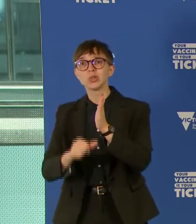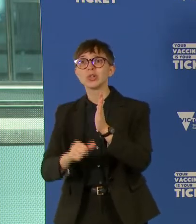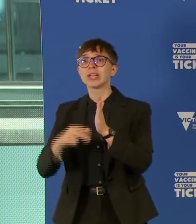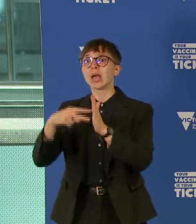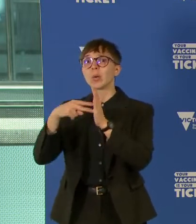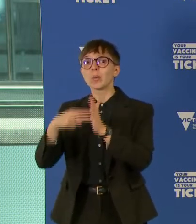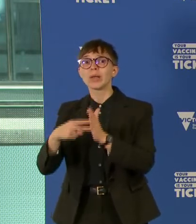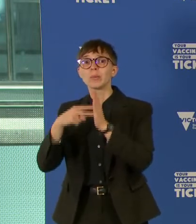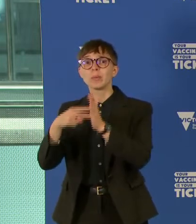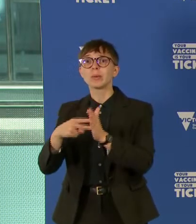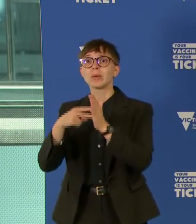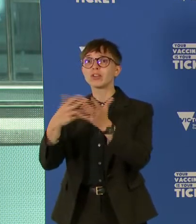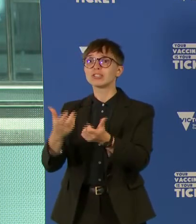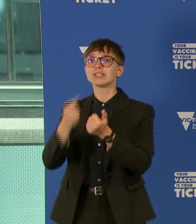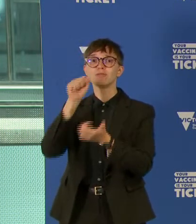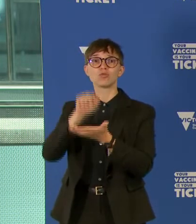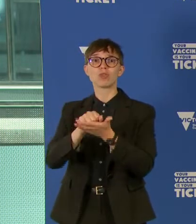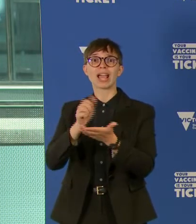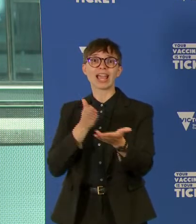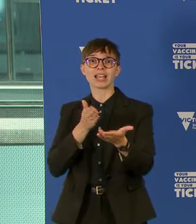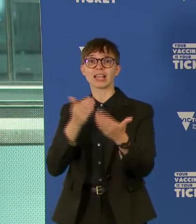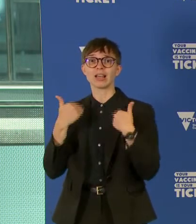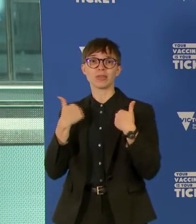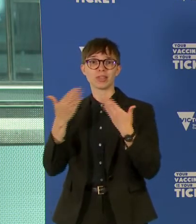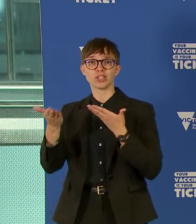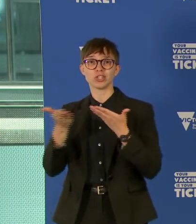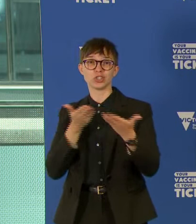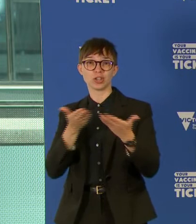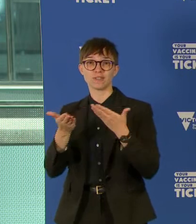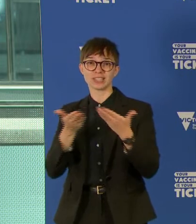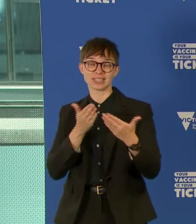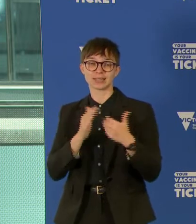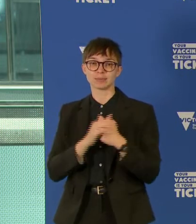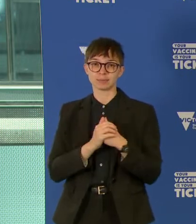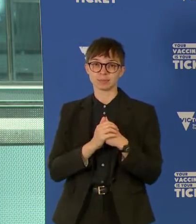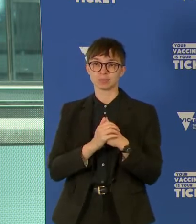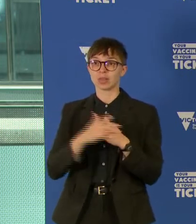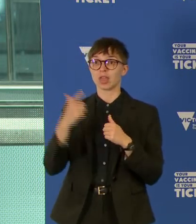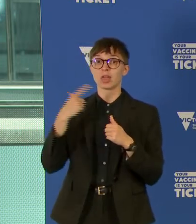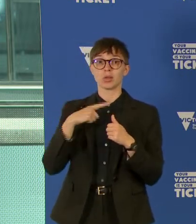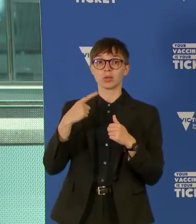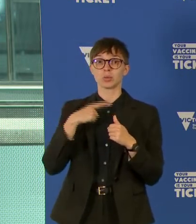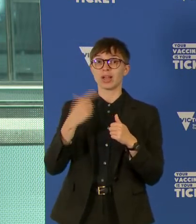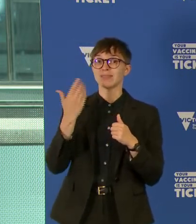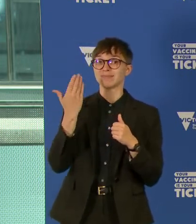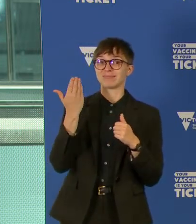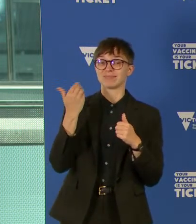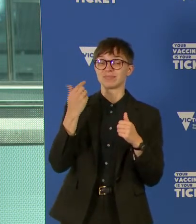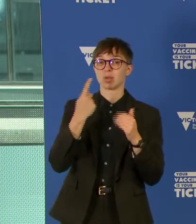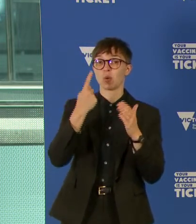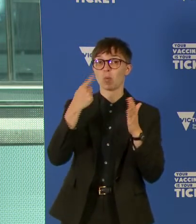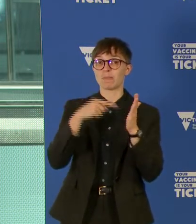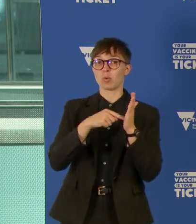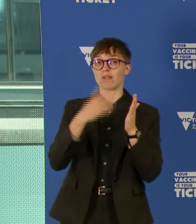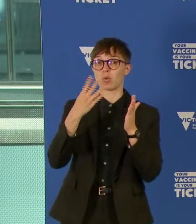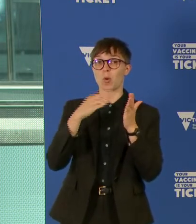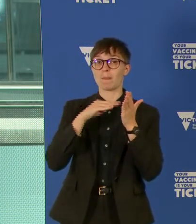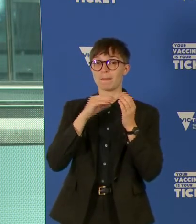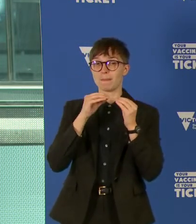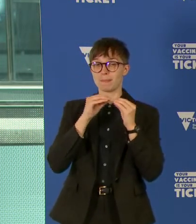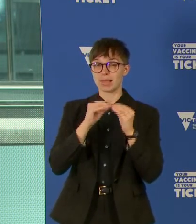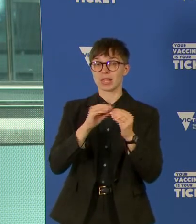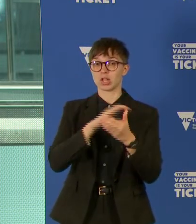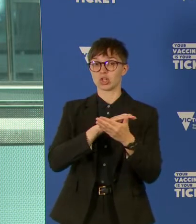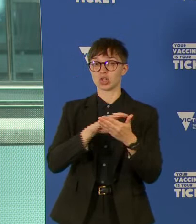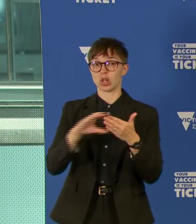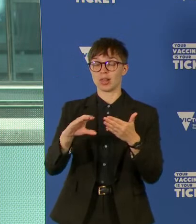February $1.4 billion in the continued ordinary operations of our ambulance and healthcare services.